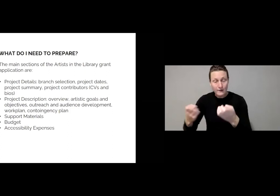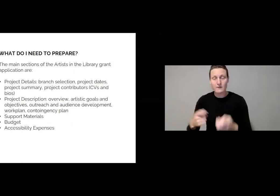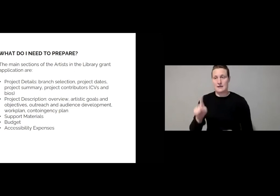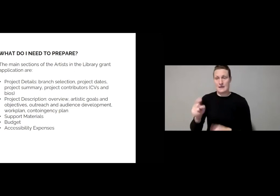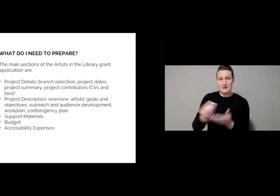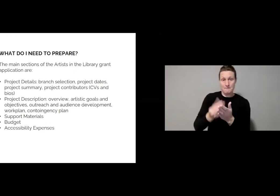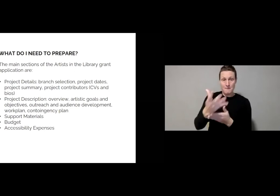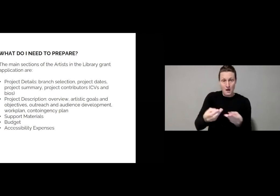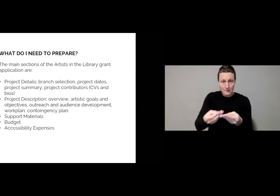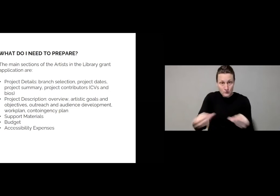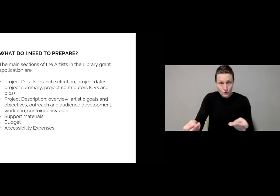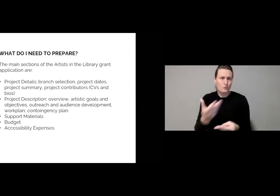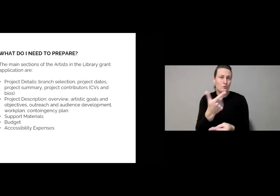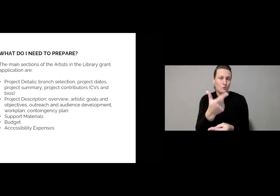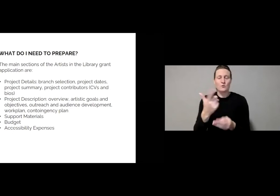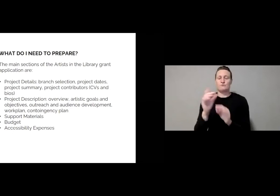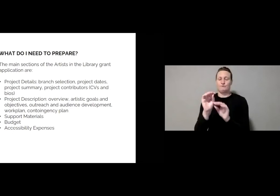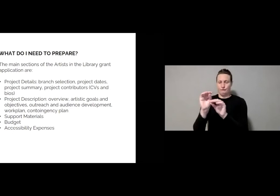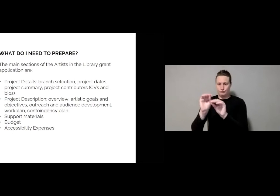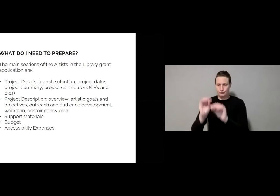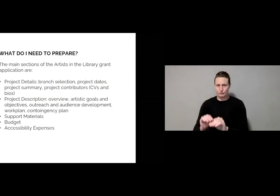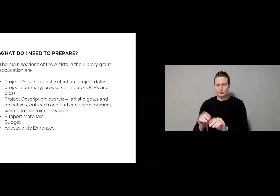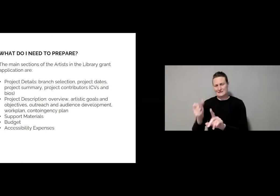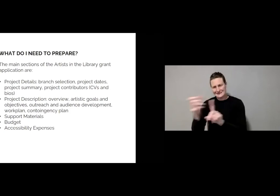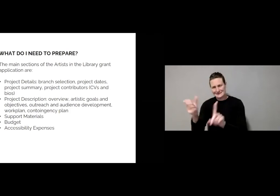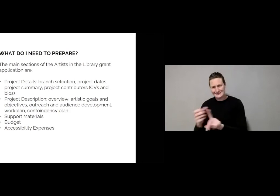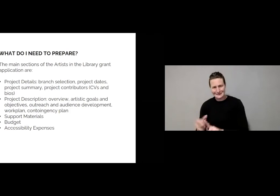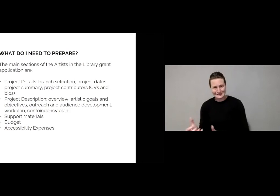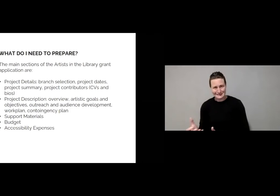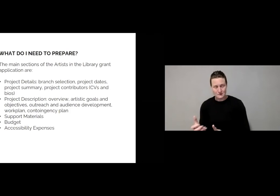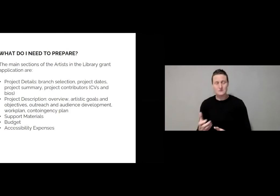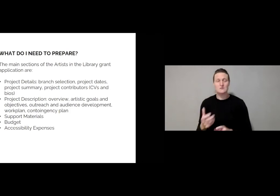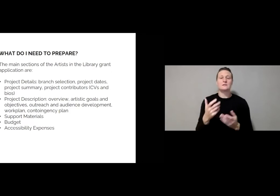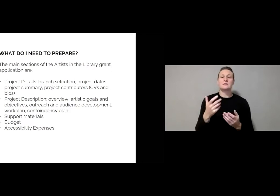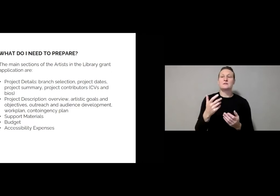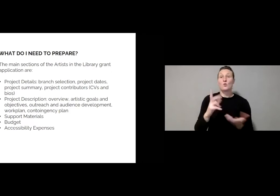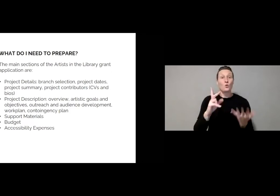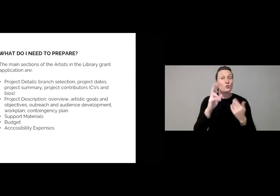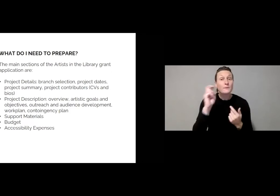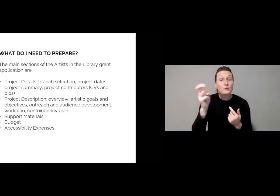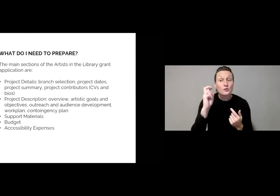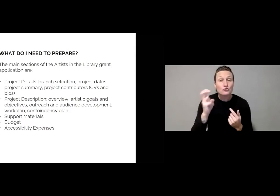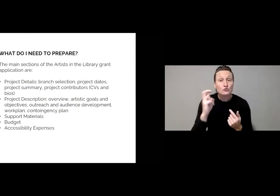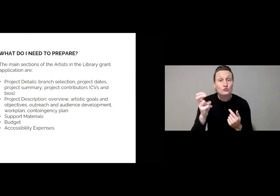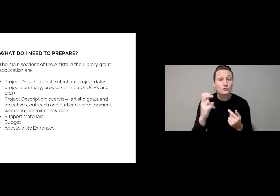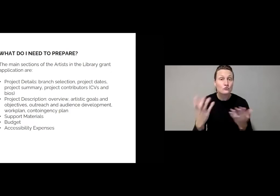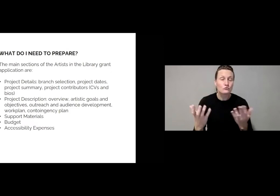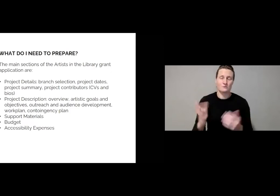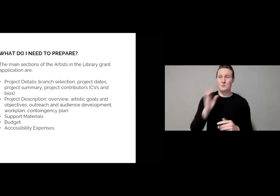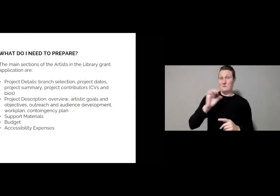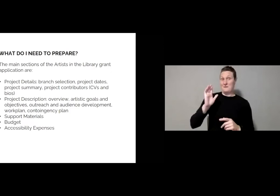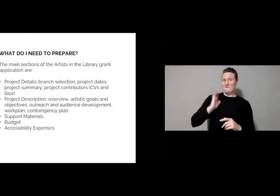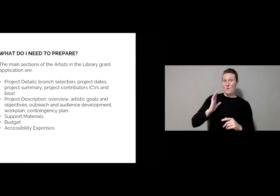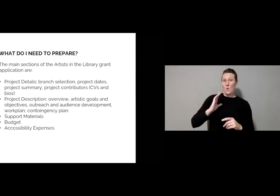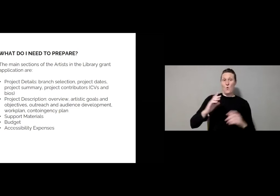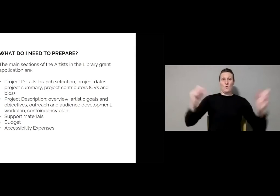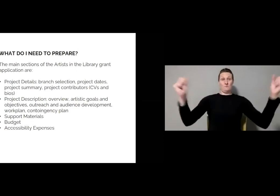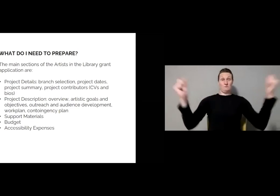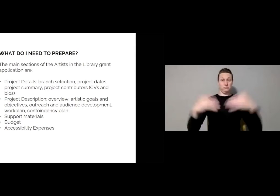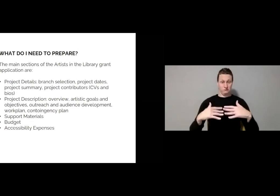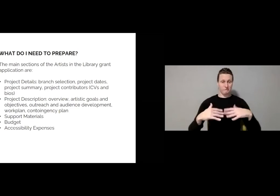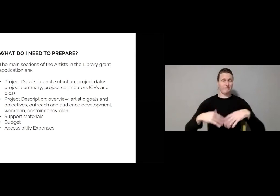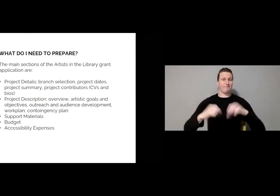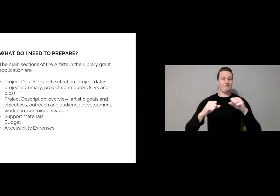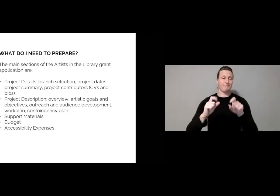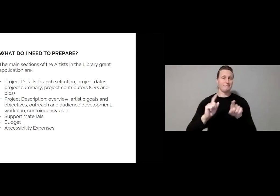Any other types of expenses, transportation, you know, when people were doing a lot of on-site programming, what that might look like